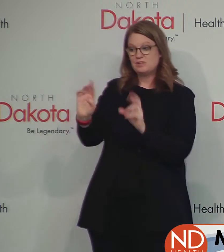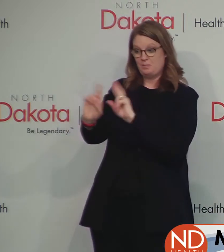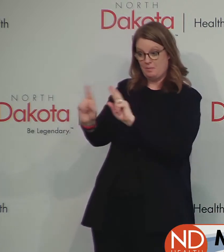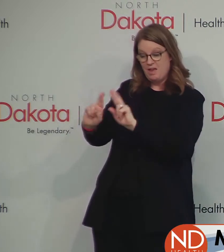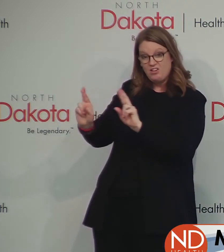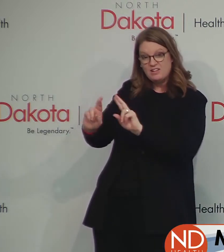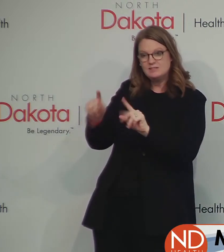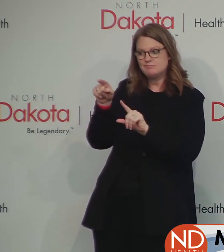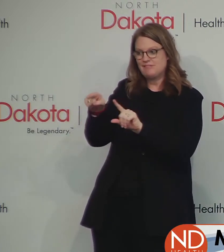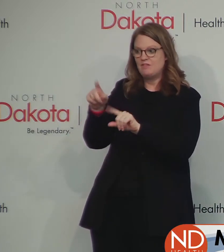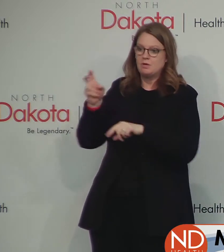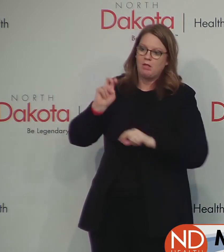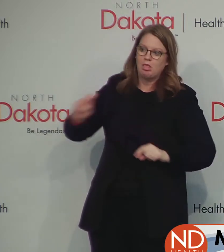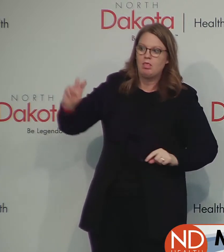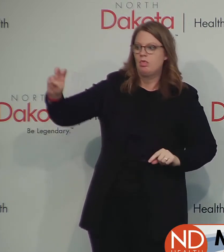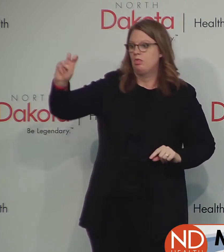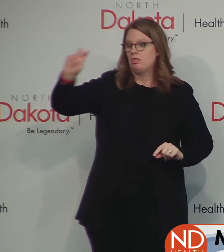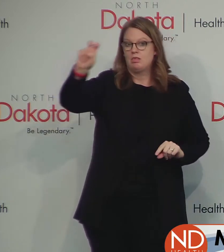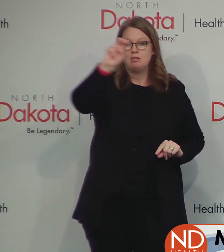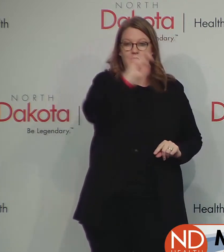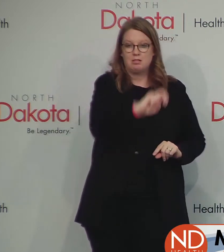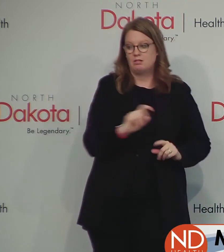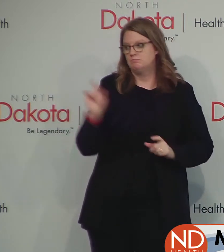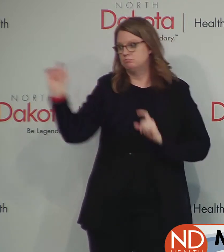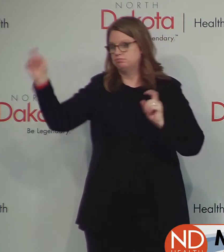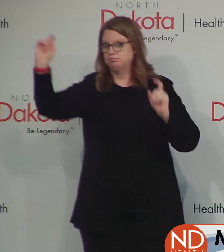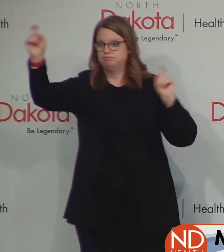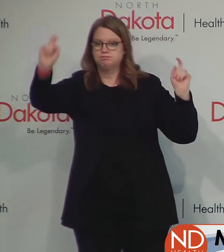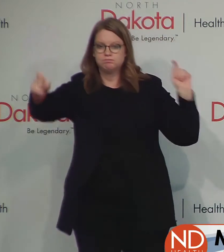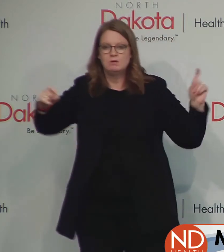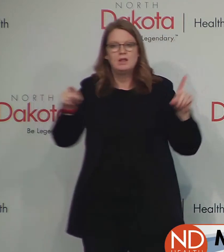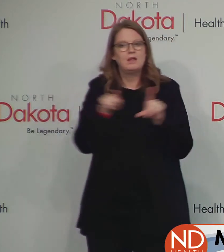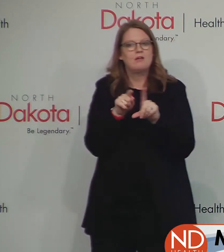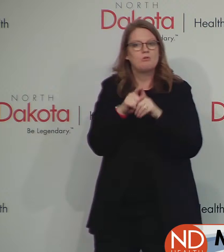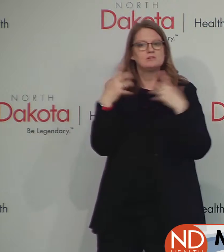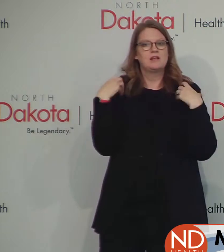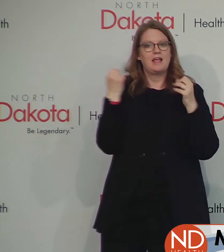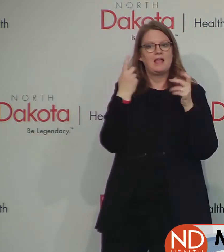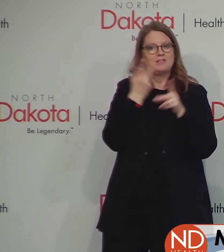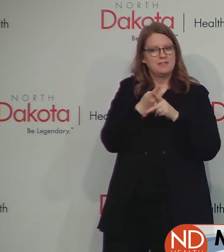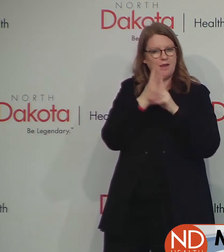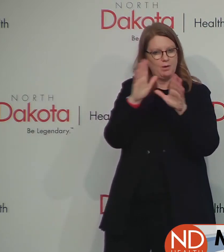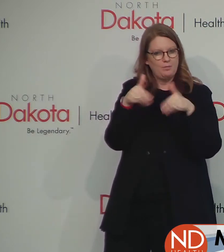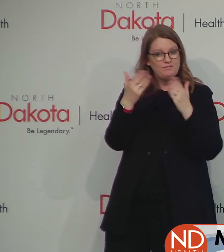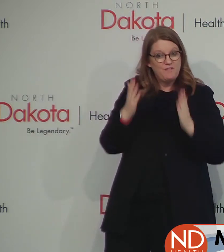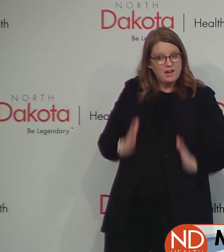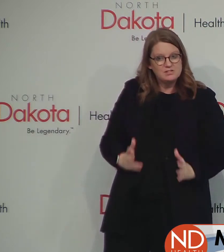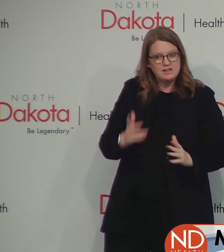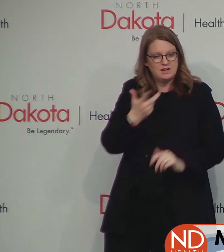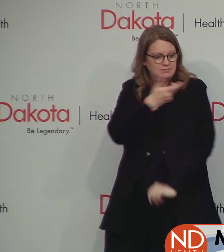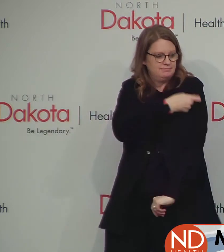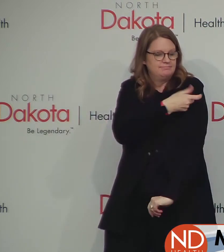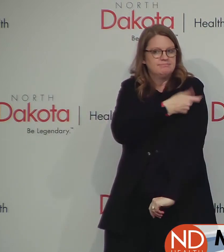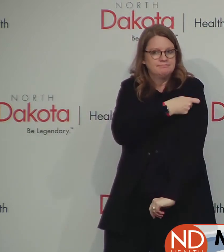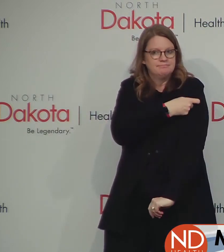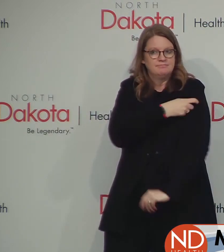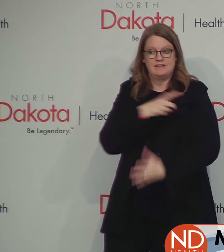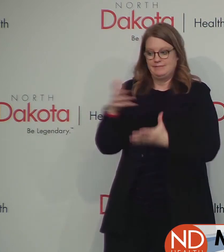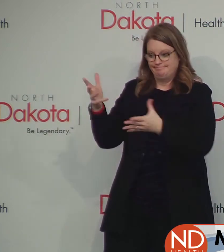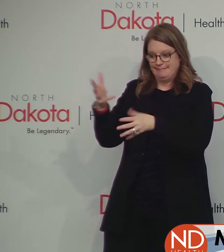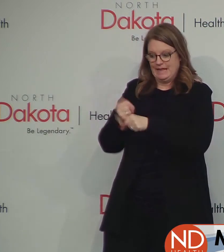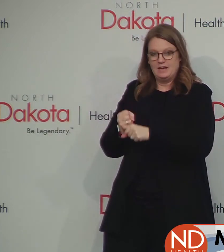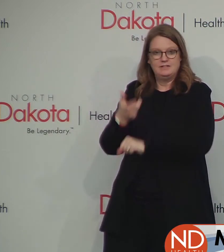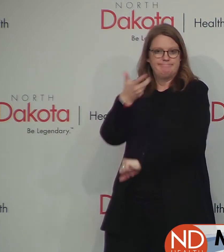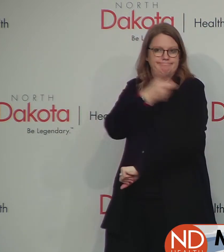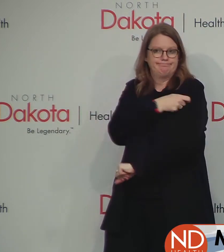been traveling around the state dropping doses off, and then also healthcare providers who are administering this vaccine as soon as they receive it.